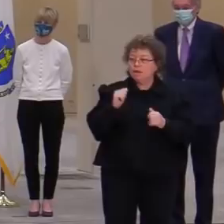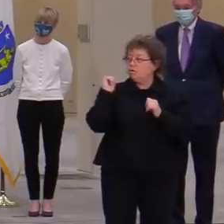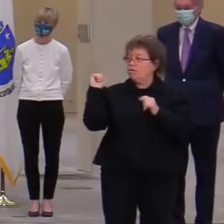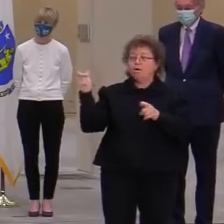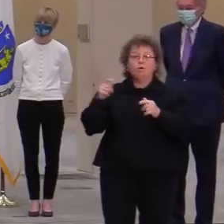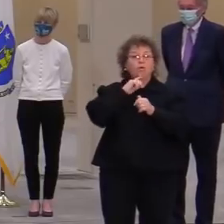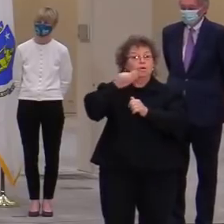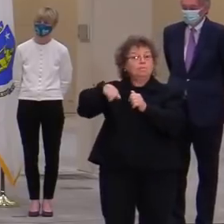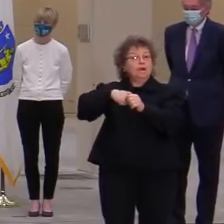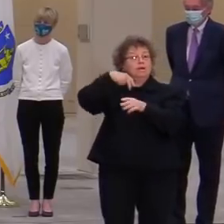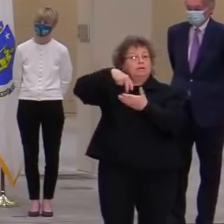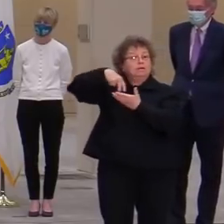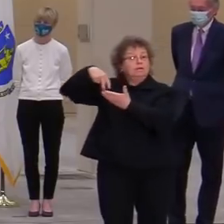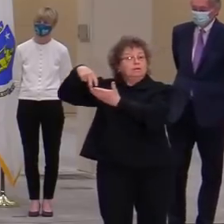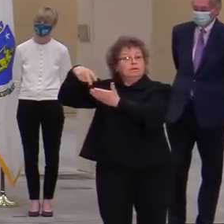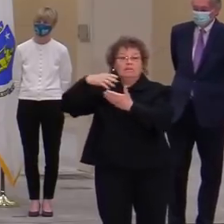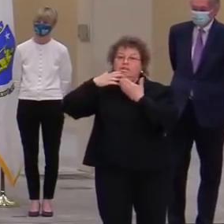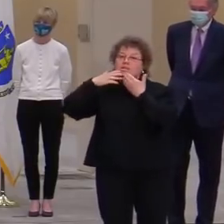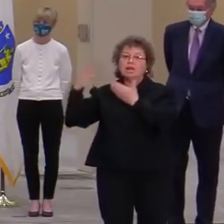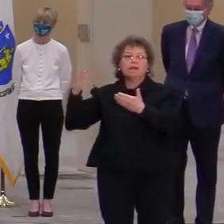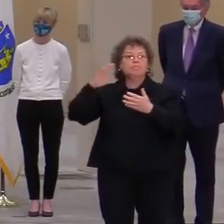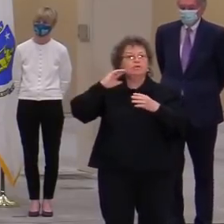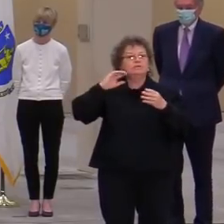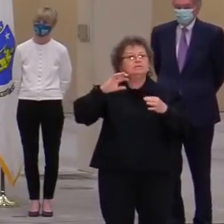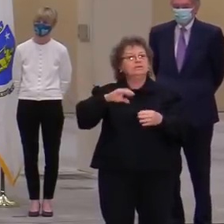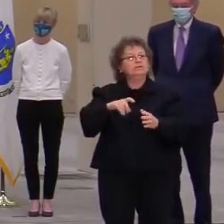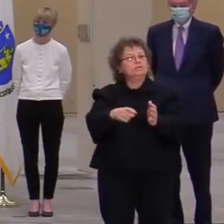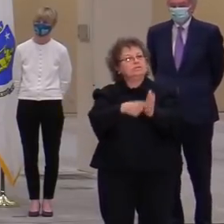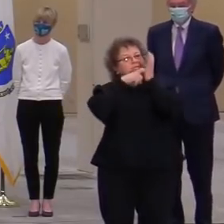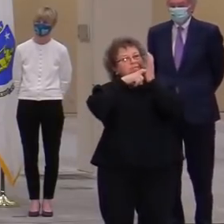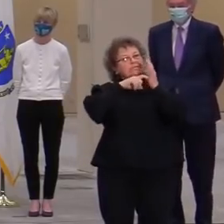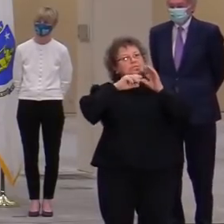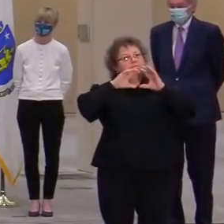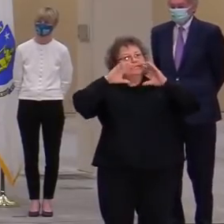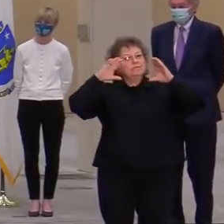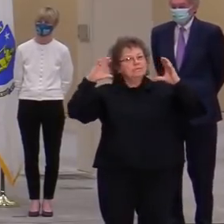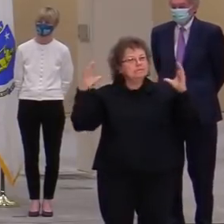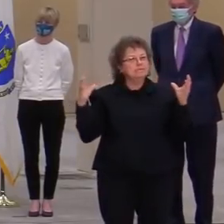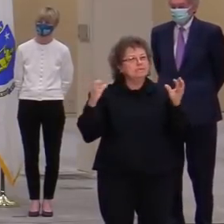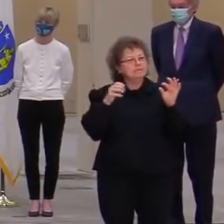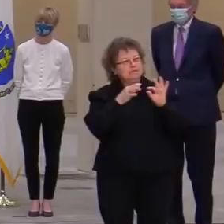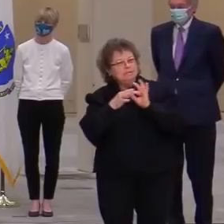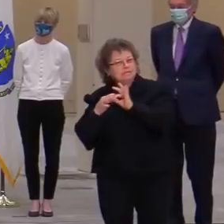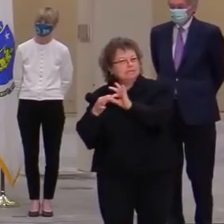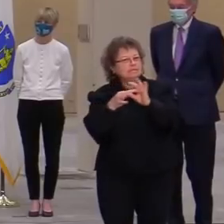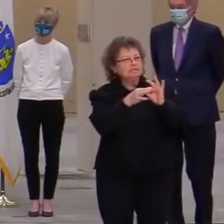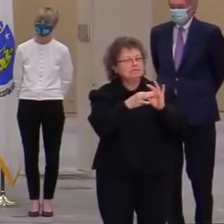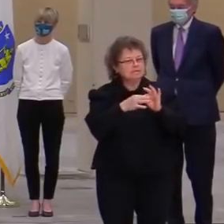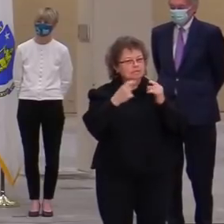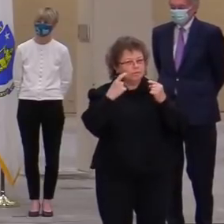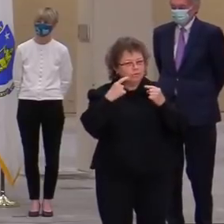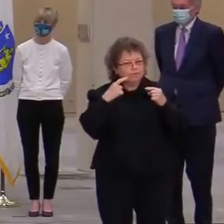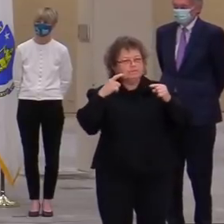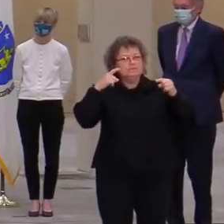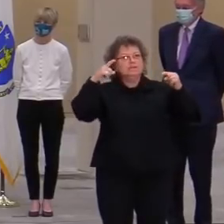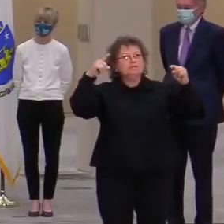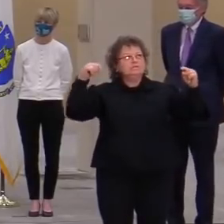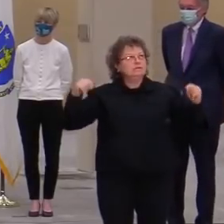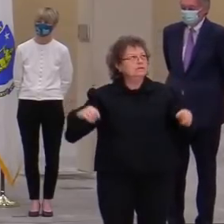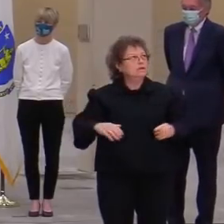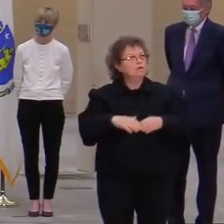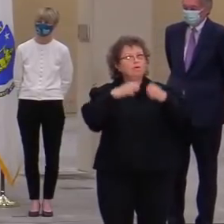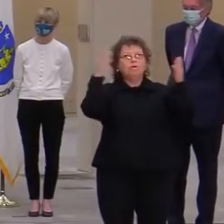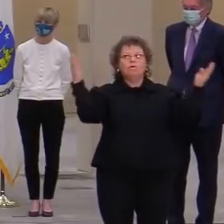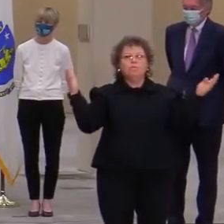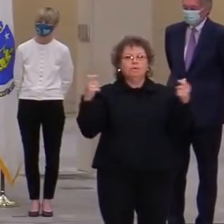as it really takes a whole community effort in order to successfully be able to ramp up a site of this